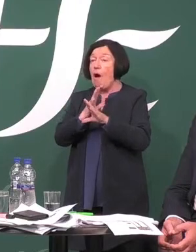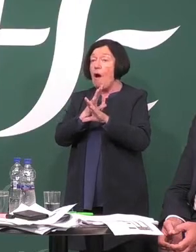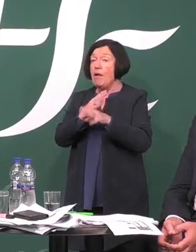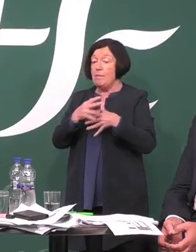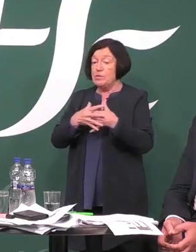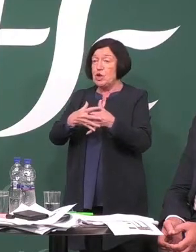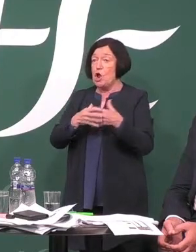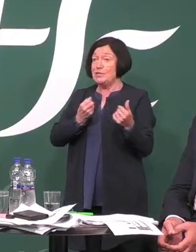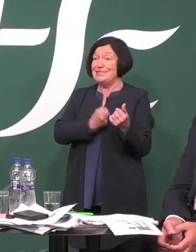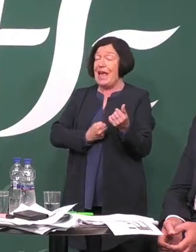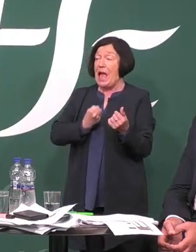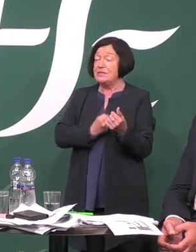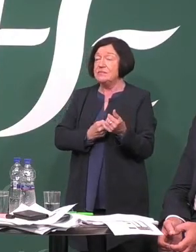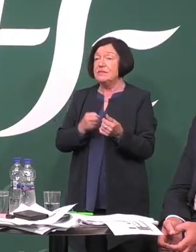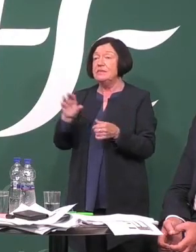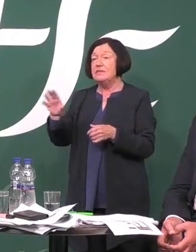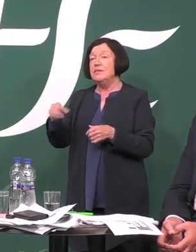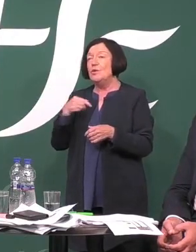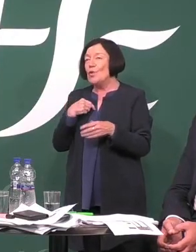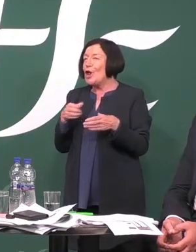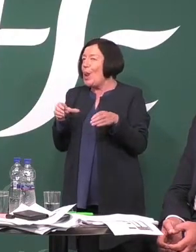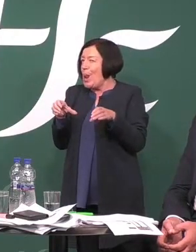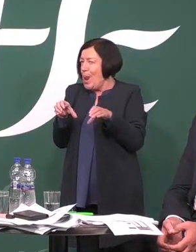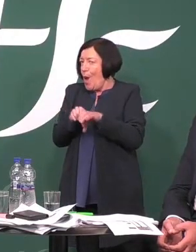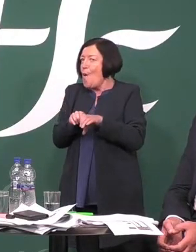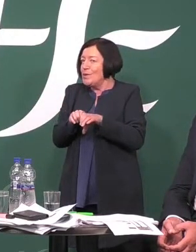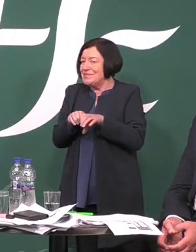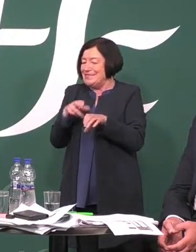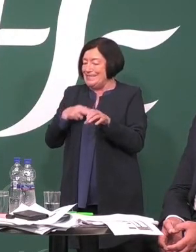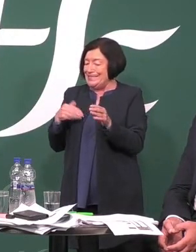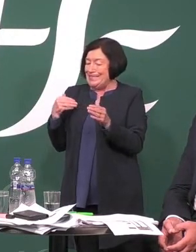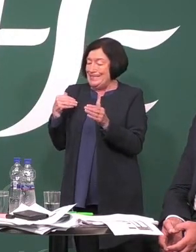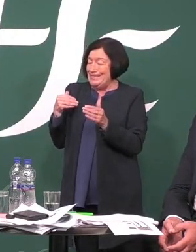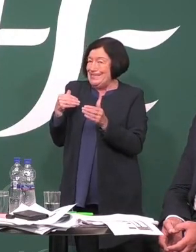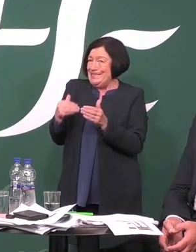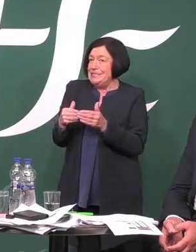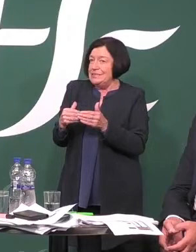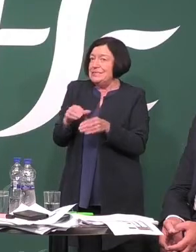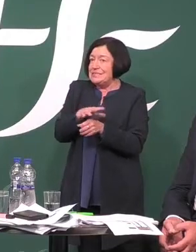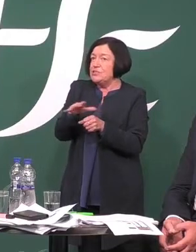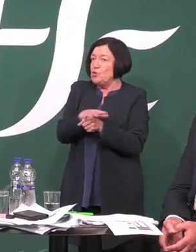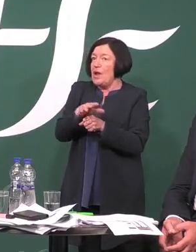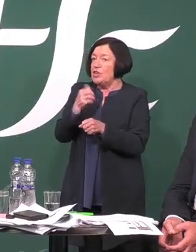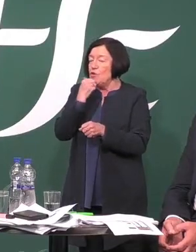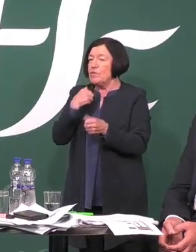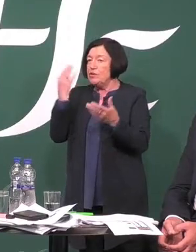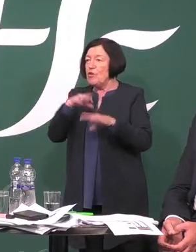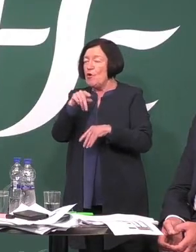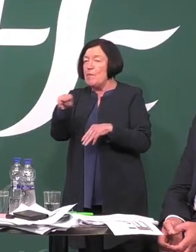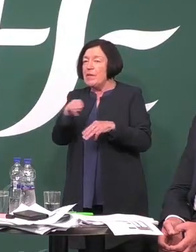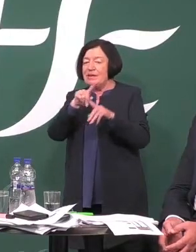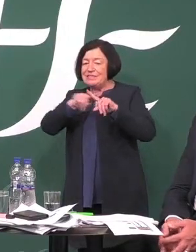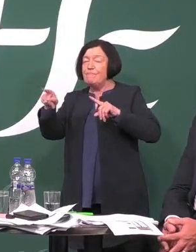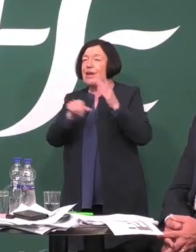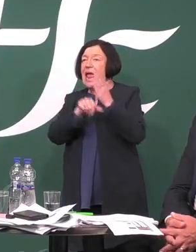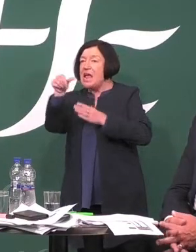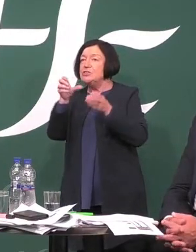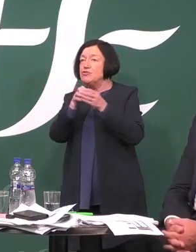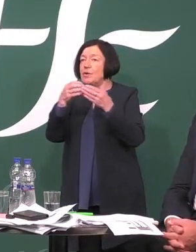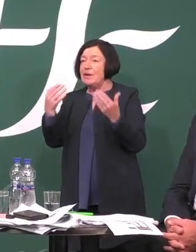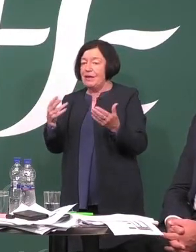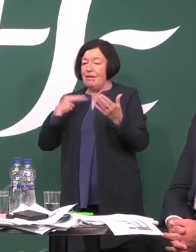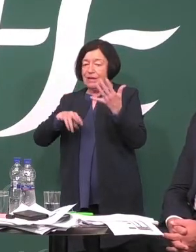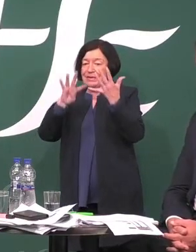scans if they like? Well, we're very close to a situation, the figures I showed earlier in terms of uptake for different age groups, now